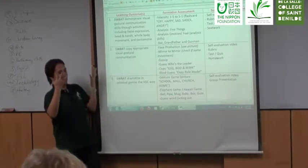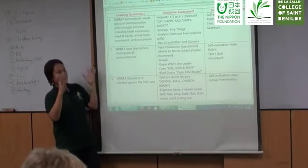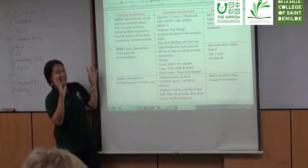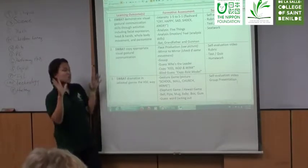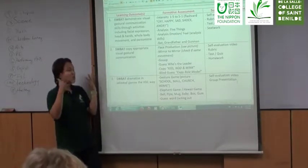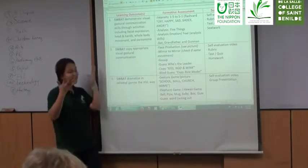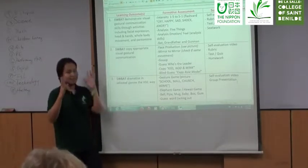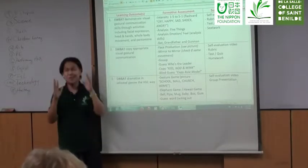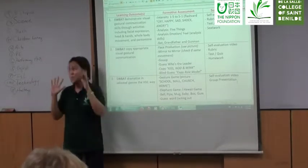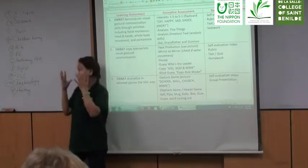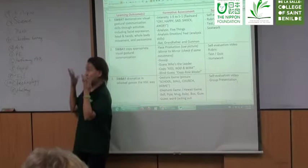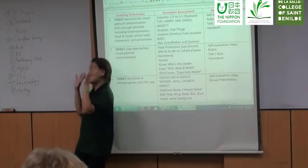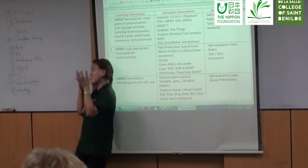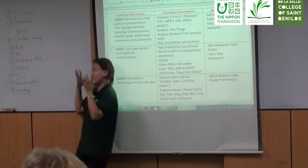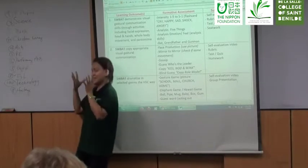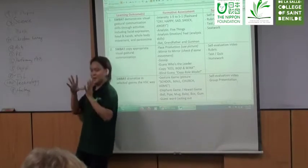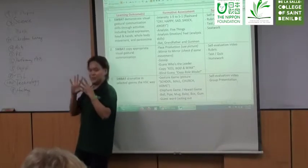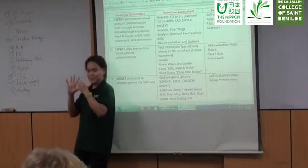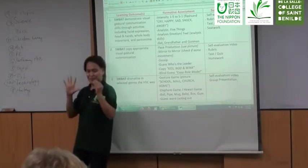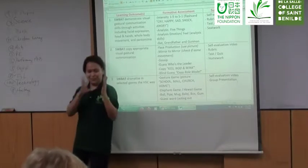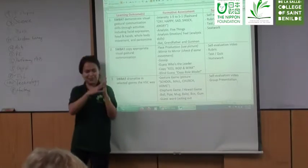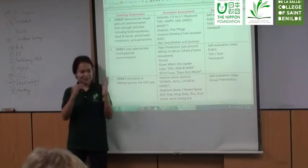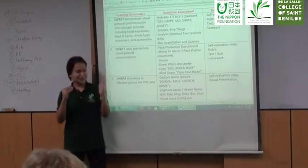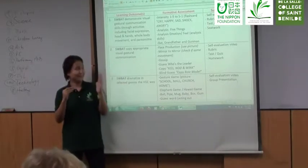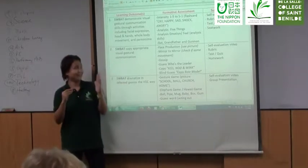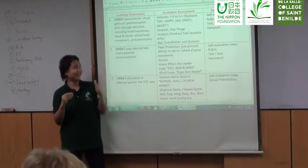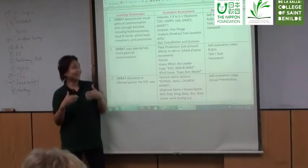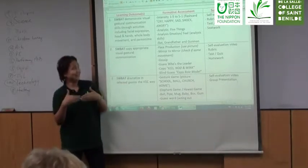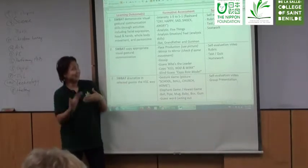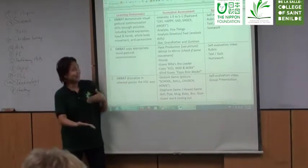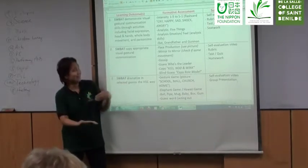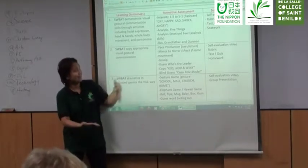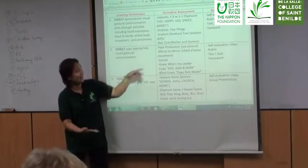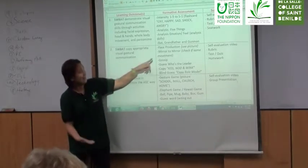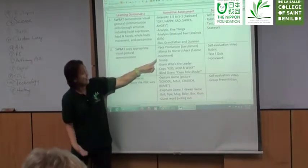So basically it's just a face copying game.